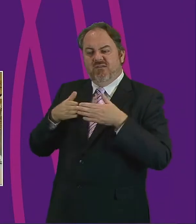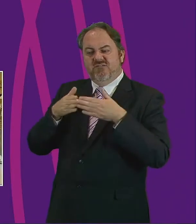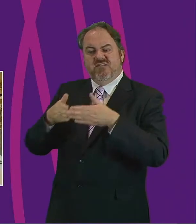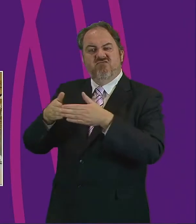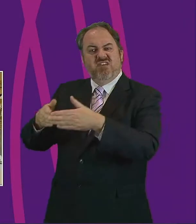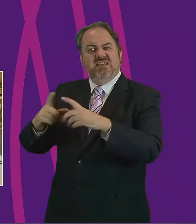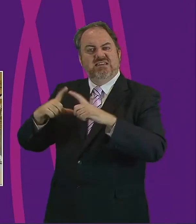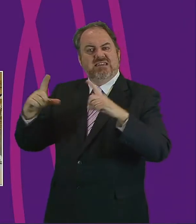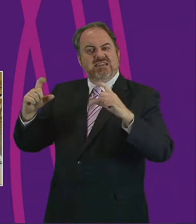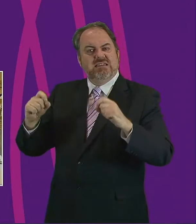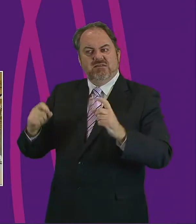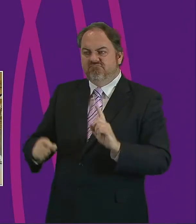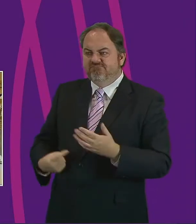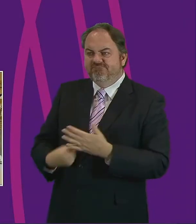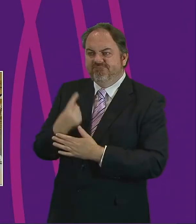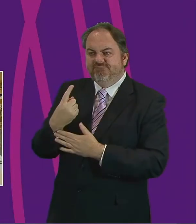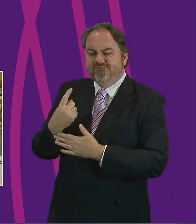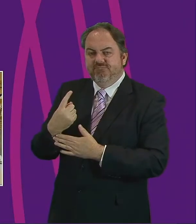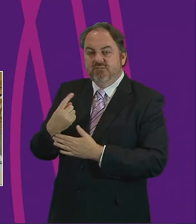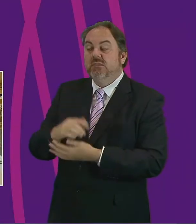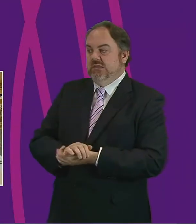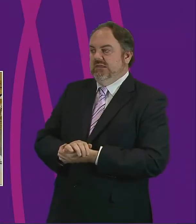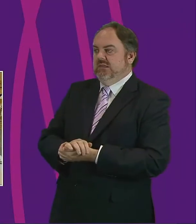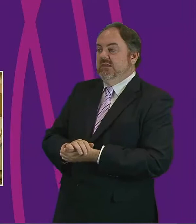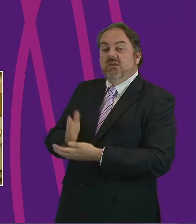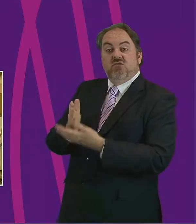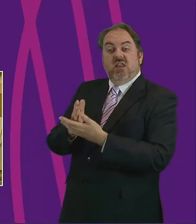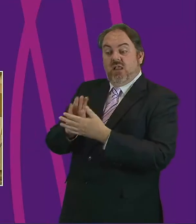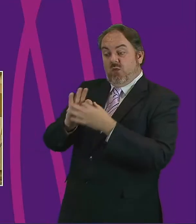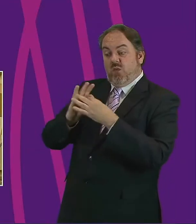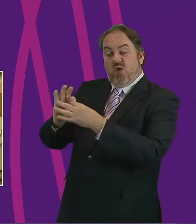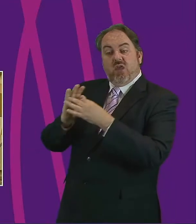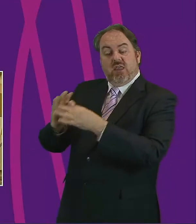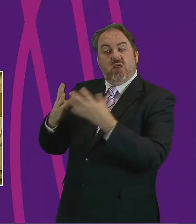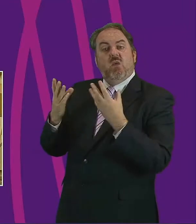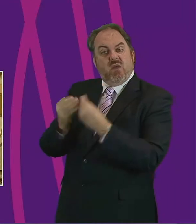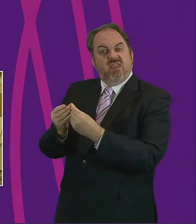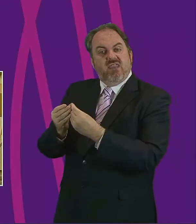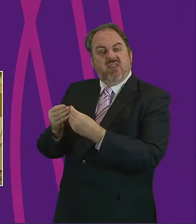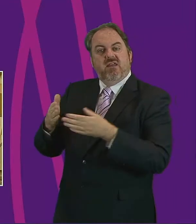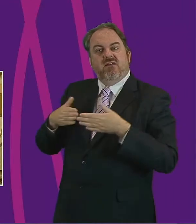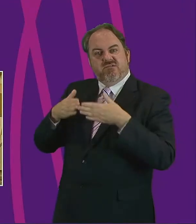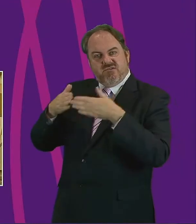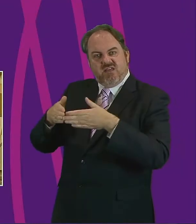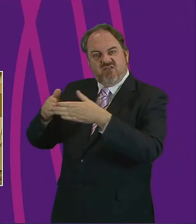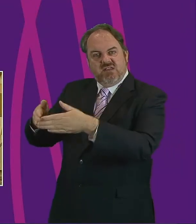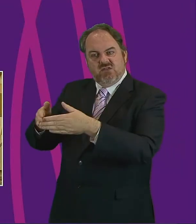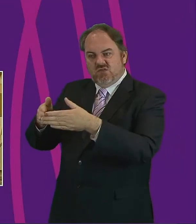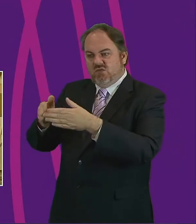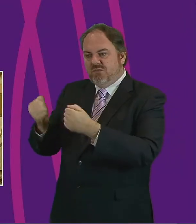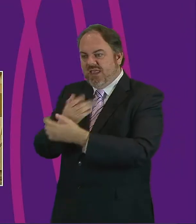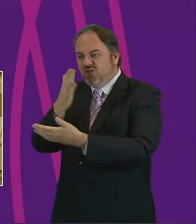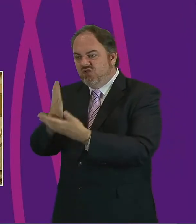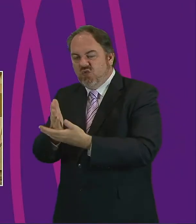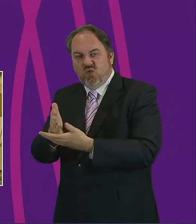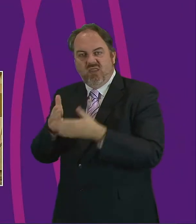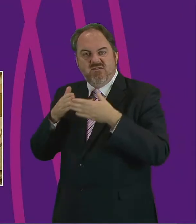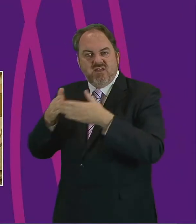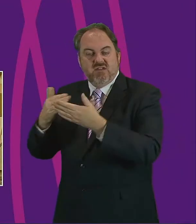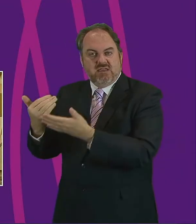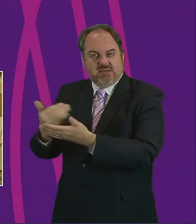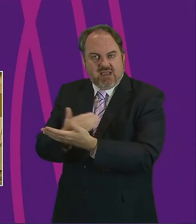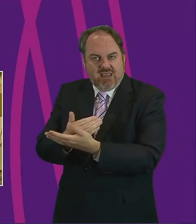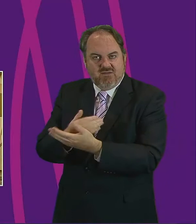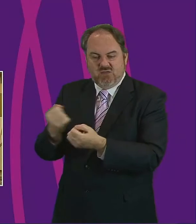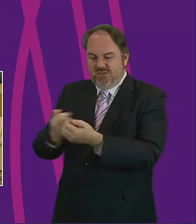Minister. We're working with ferry operators to identify measures to ensure passenger and crew safety when travelling, while